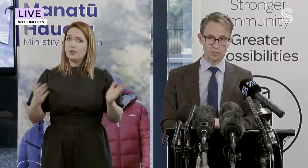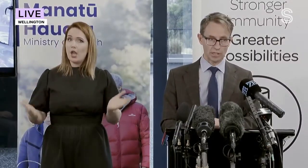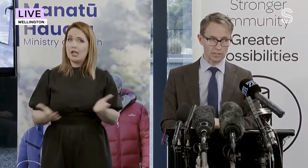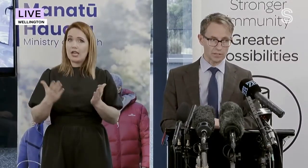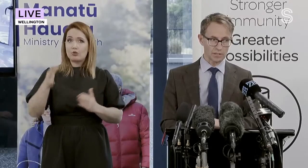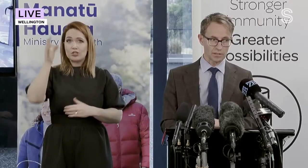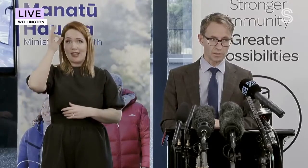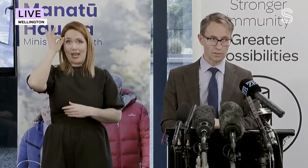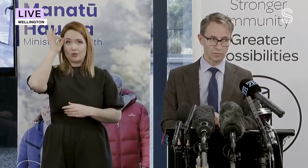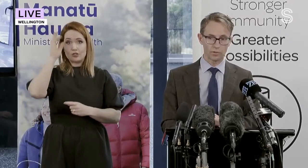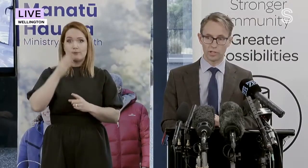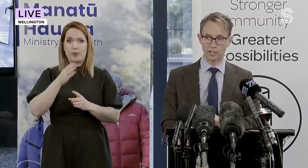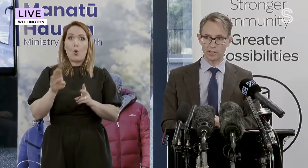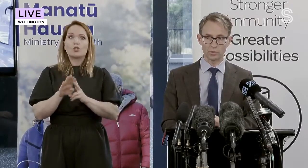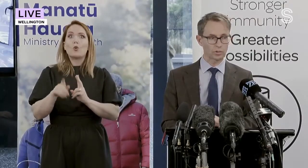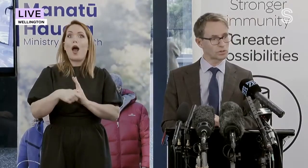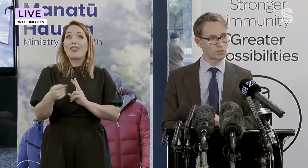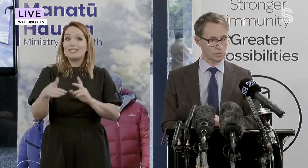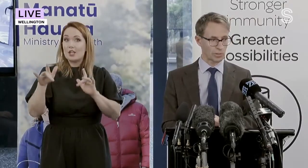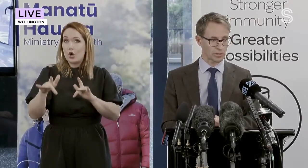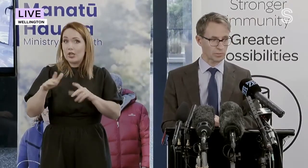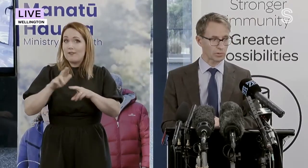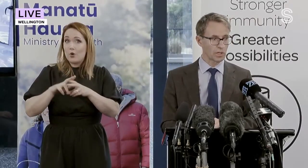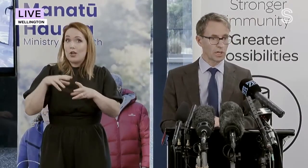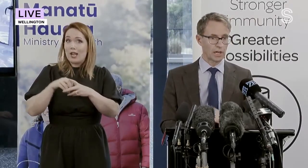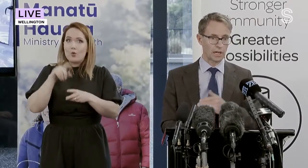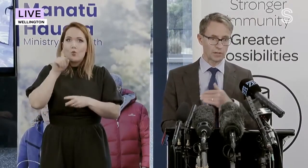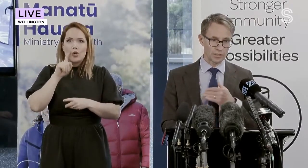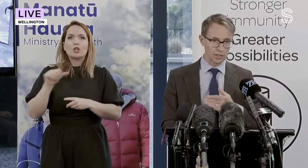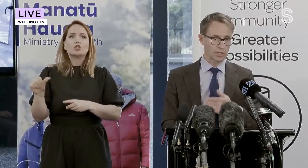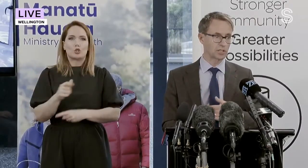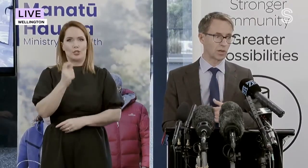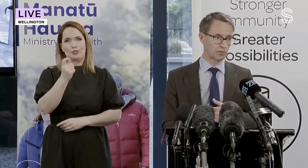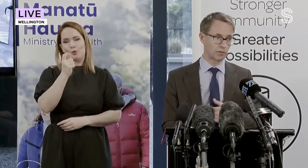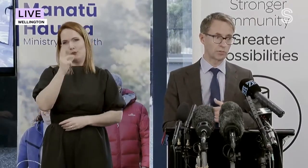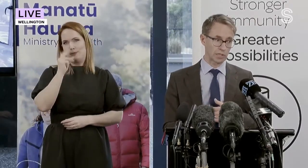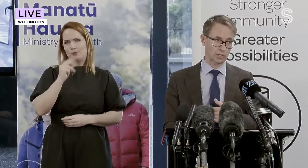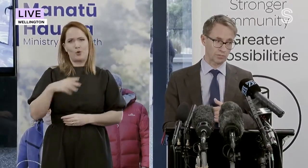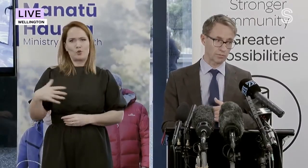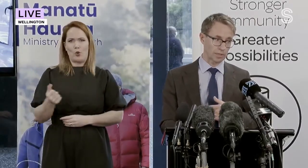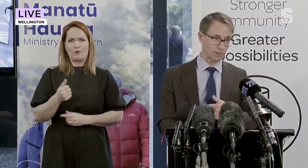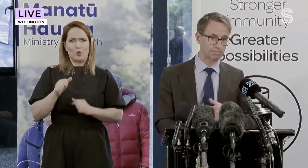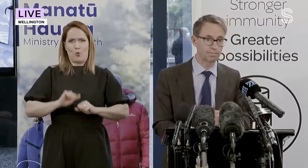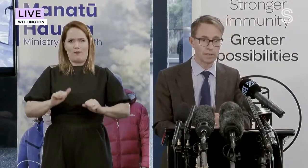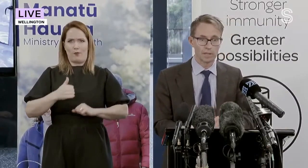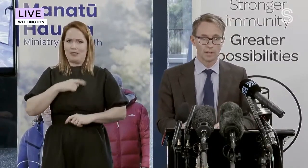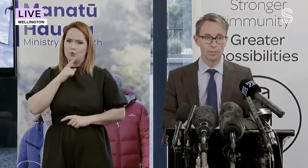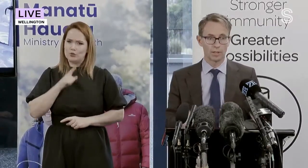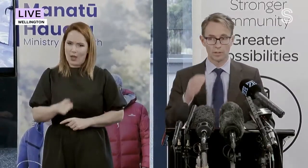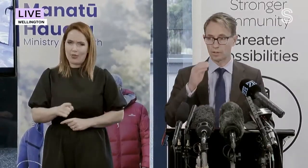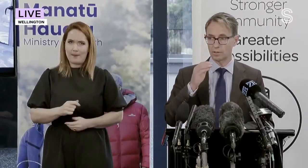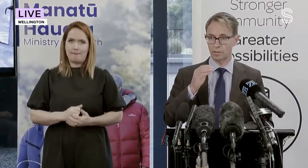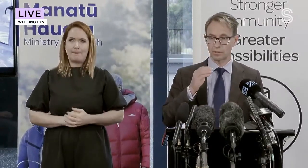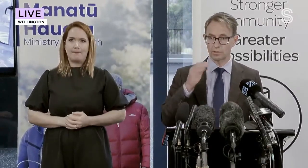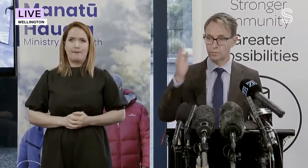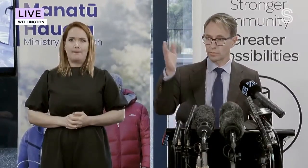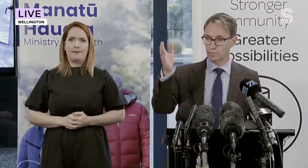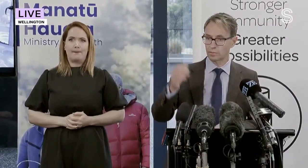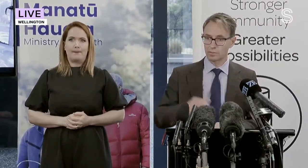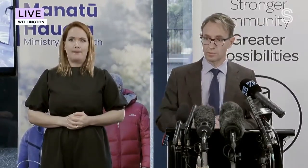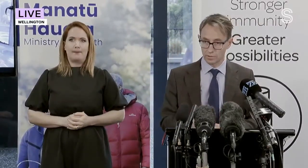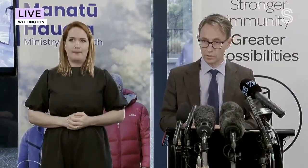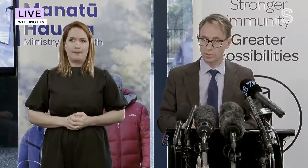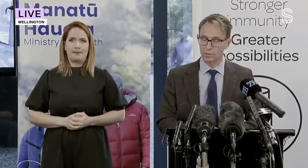haven't yet directed to fluoridate their water as soon as possible. They don't need to wait for a direction from me. What's the latest advice on